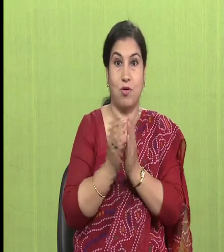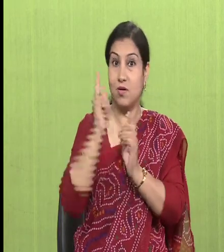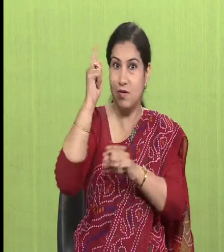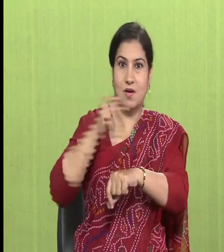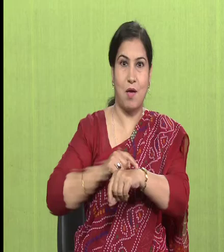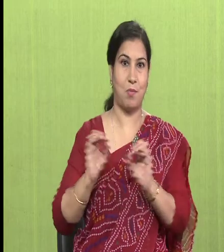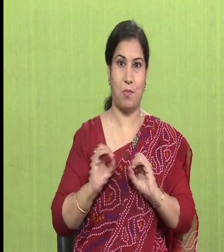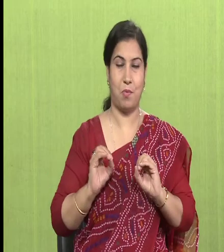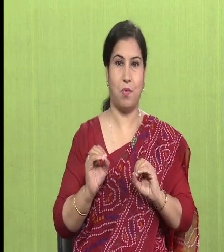old buildings,